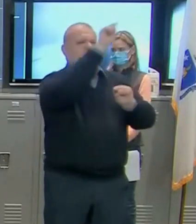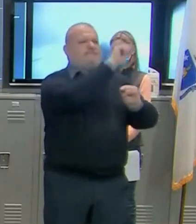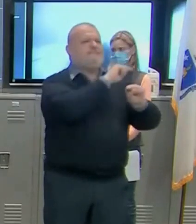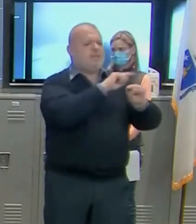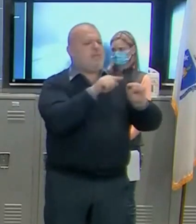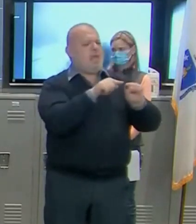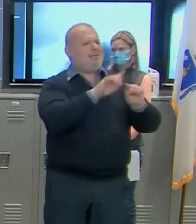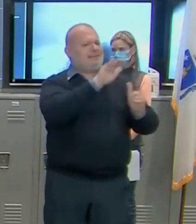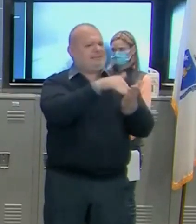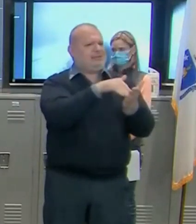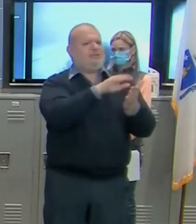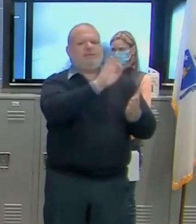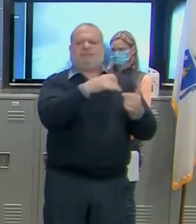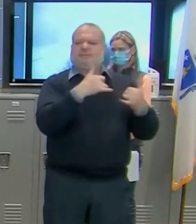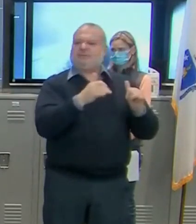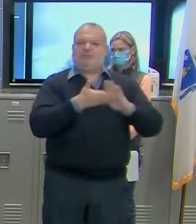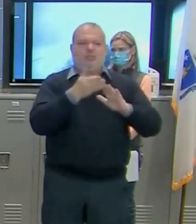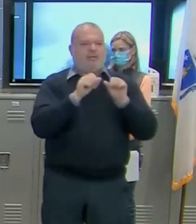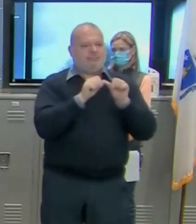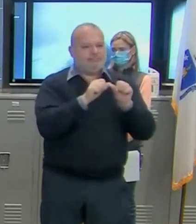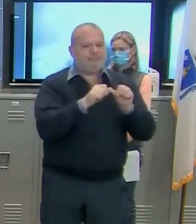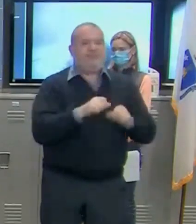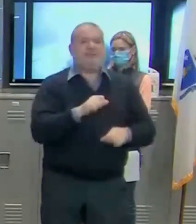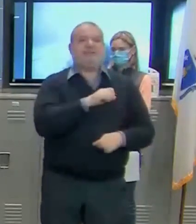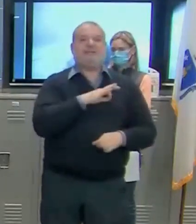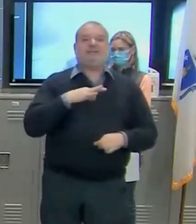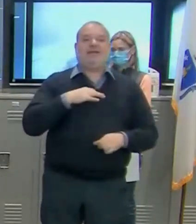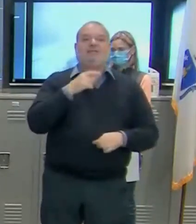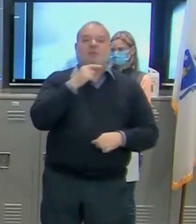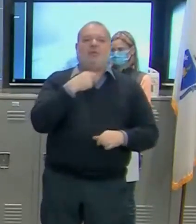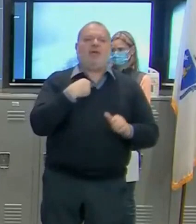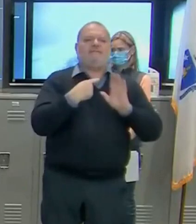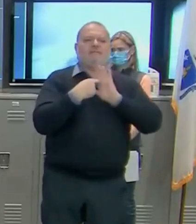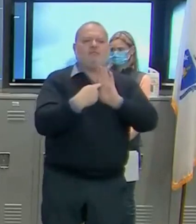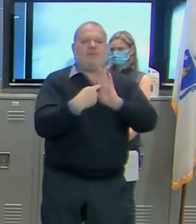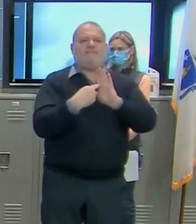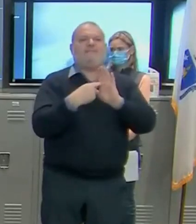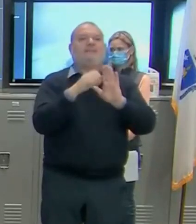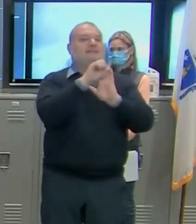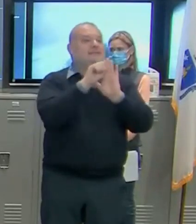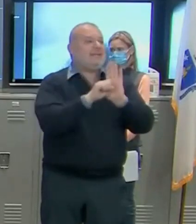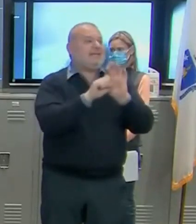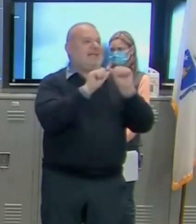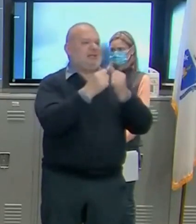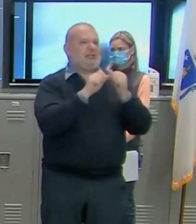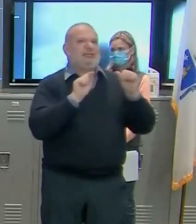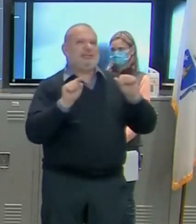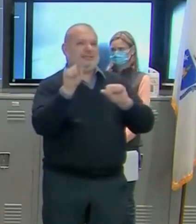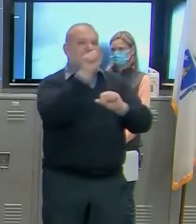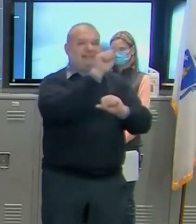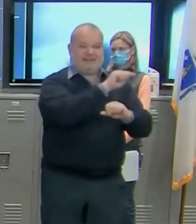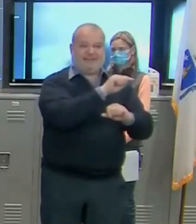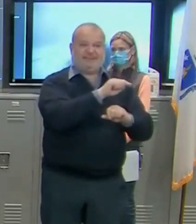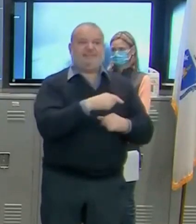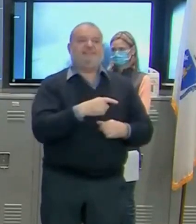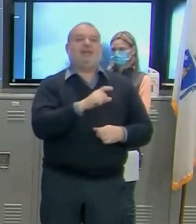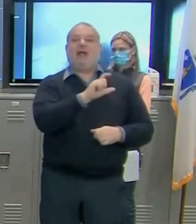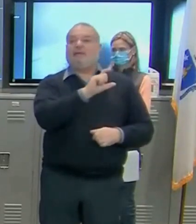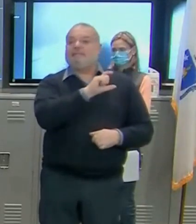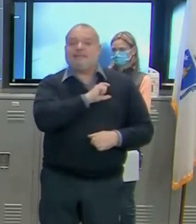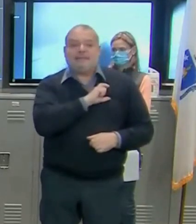is staffed with representatives of several state agencies, including the State Police, MassDOT, National Guard,